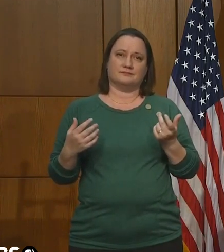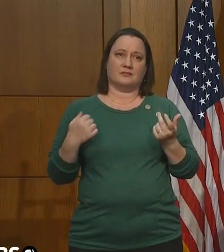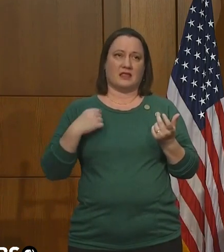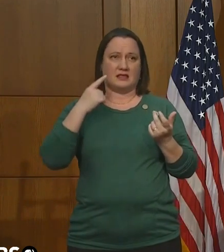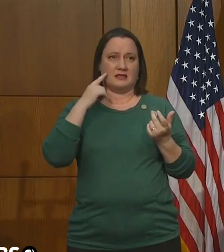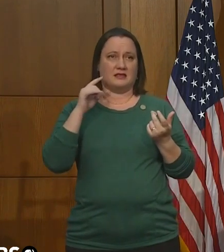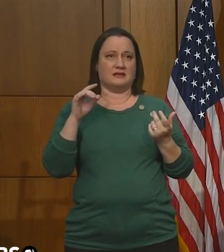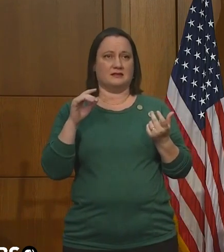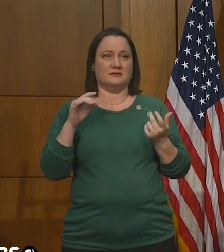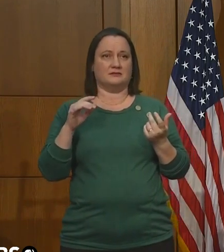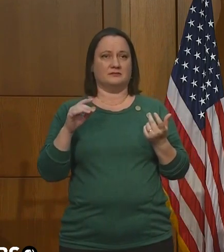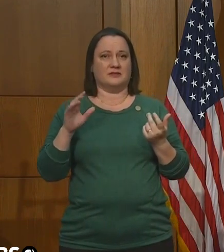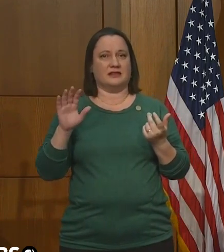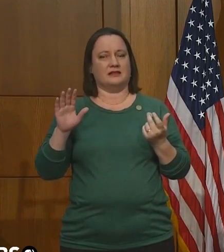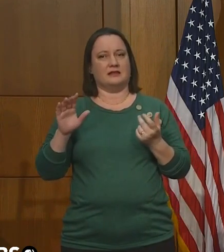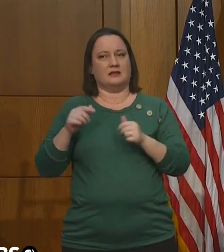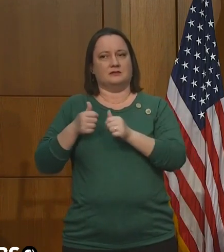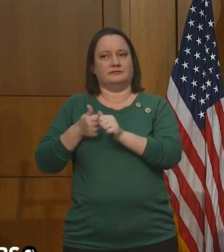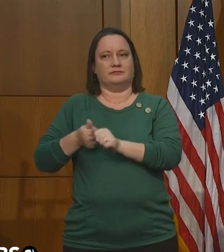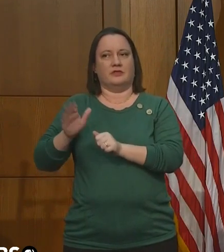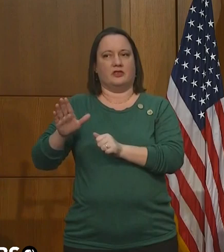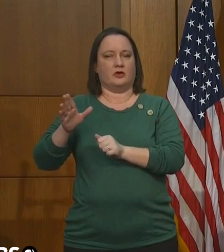that's just their word. And if someone says,